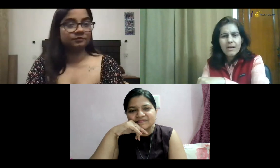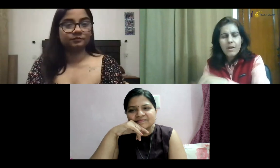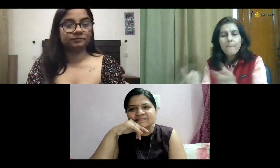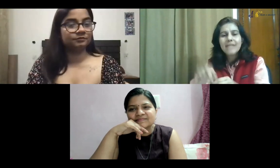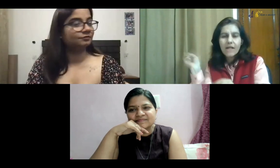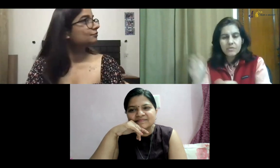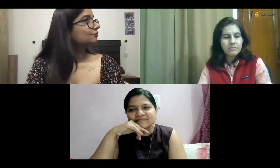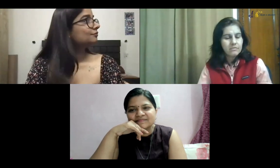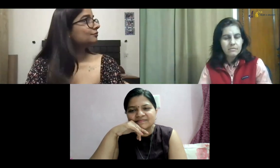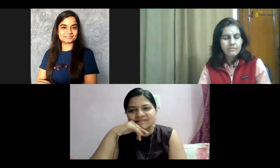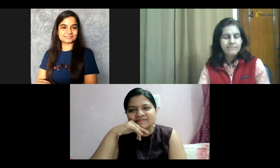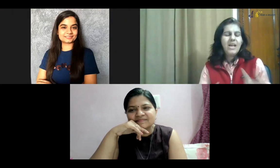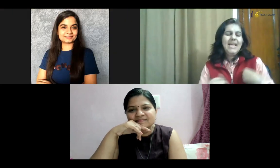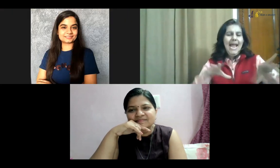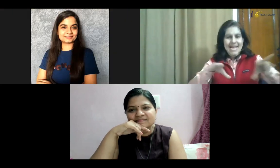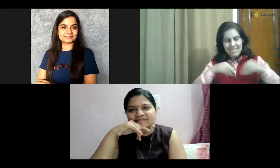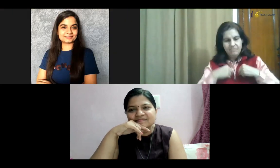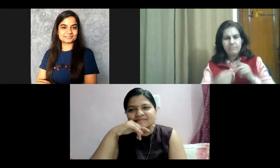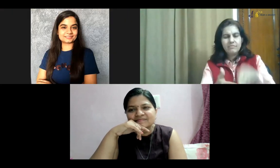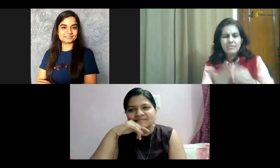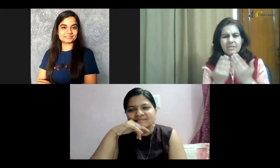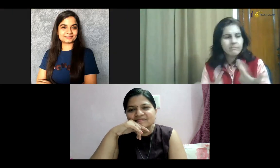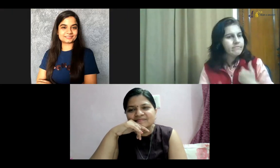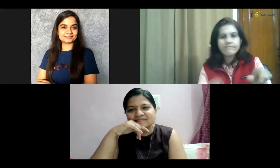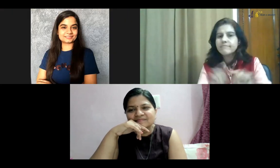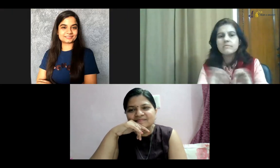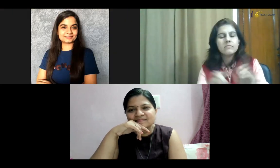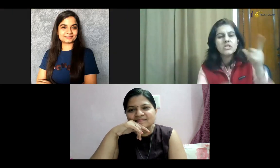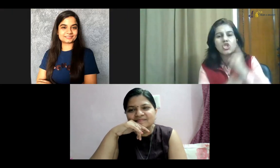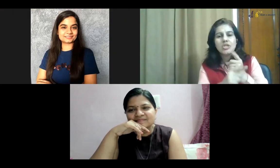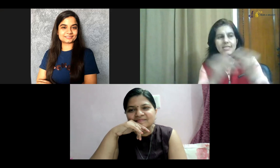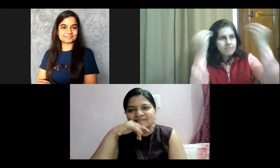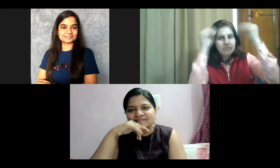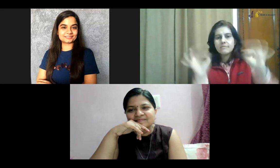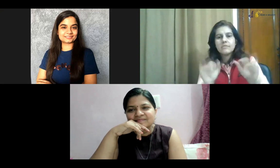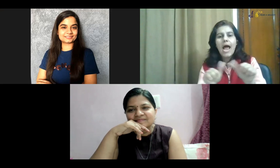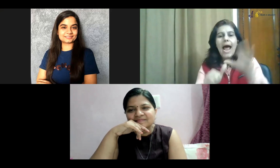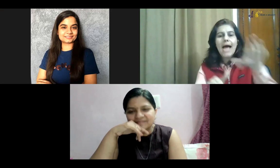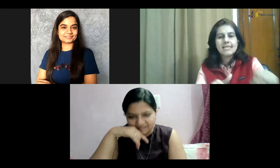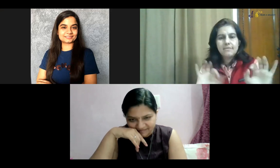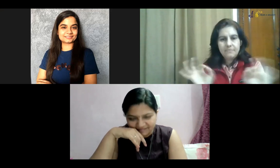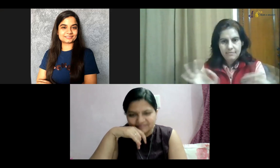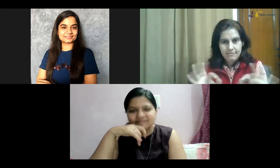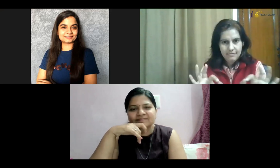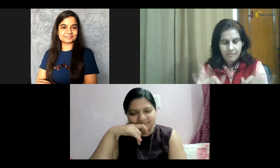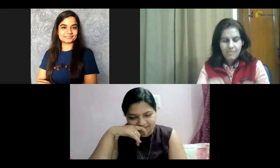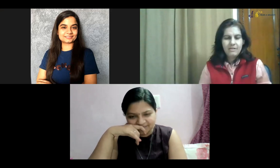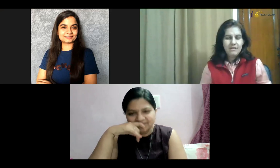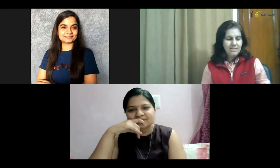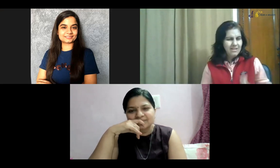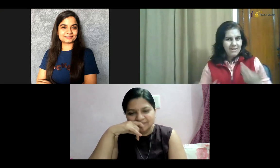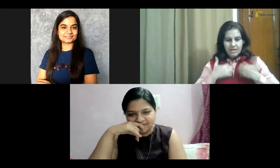have to join and take the admission in the college, but I accept that fact. But teacher were not telling